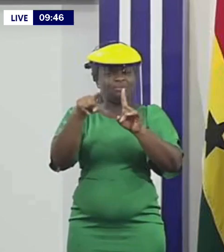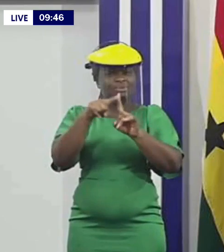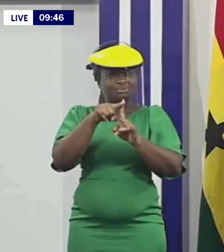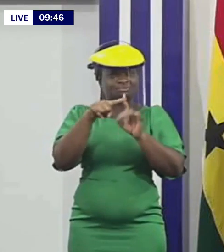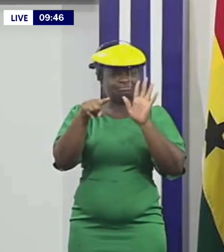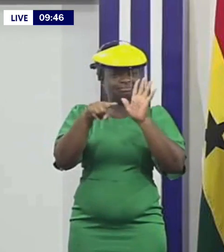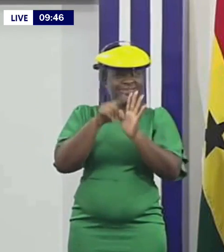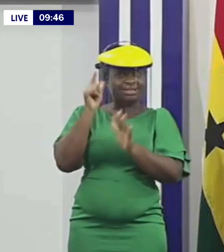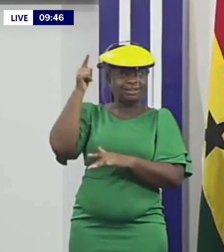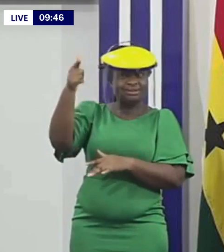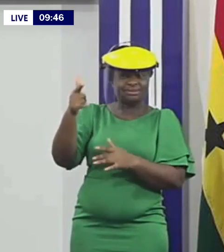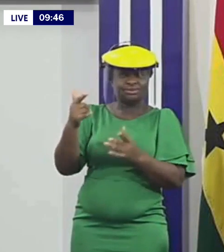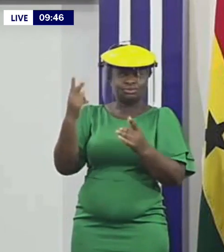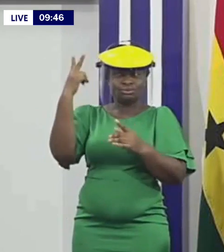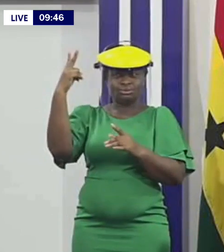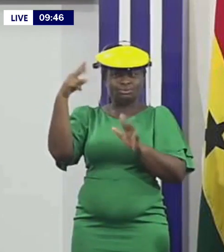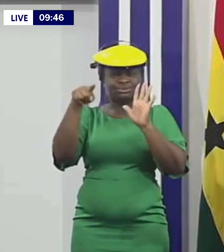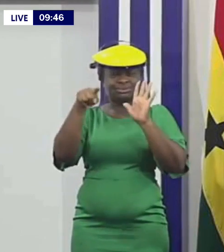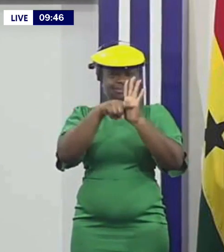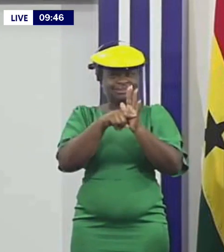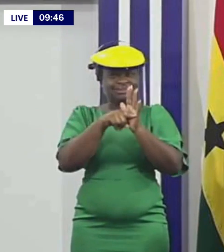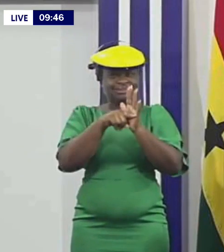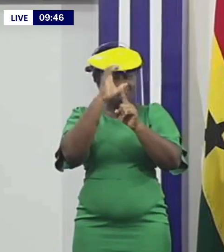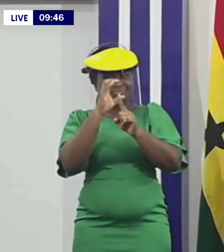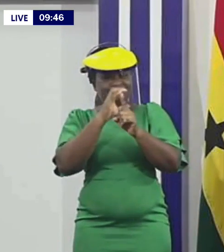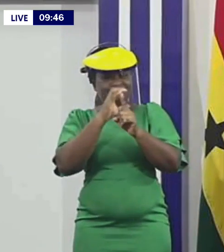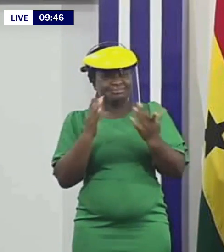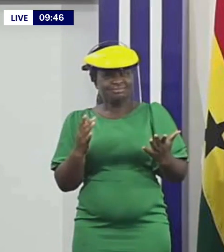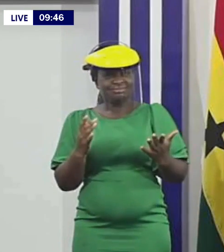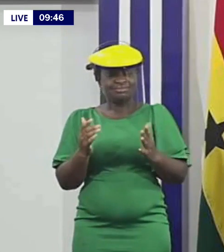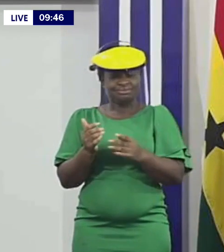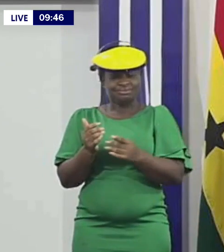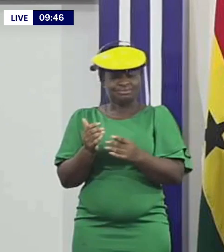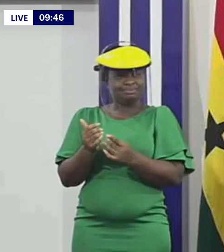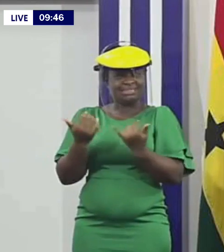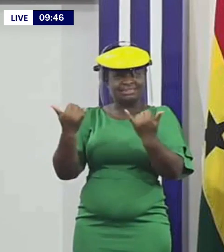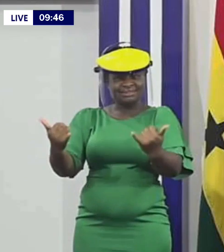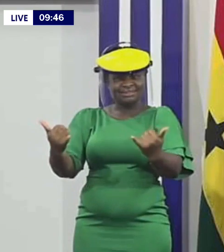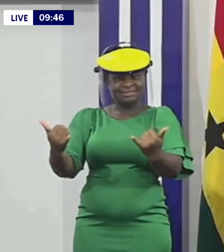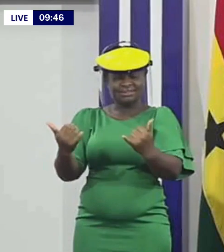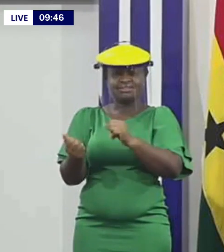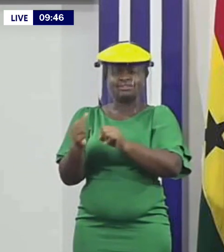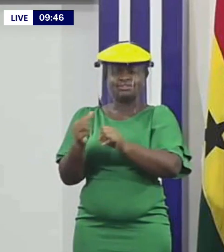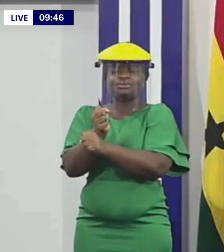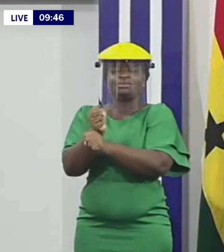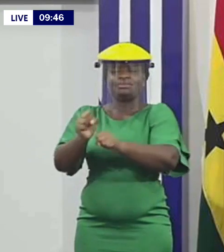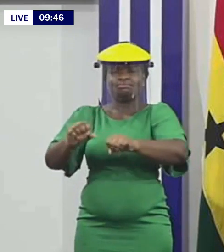tested negative in 2 successive interval periods and then reverted